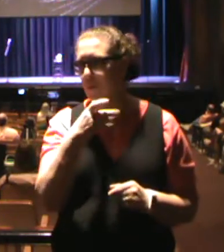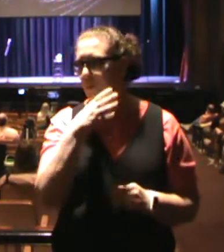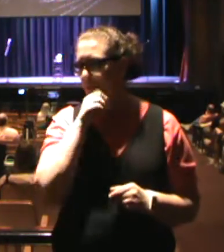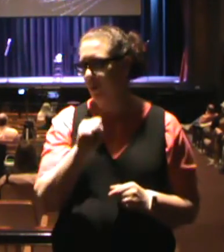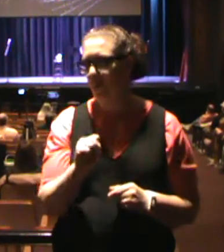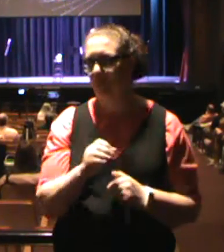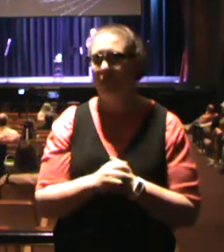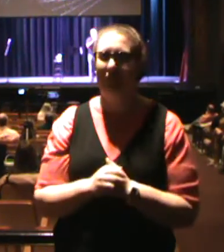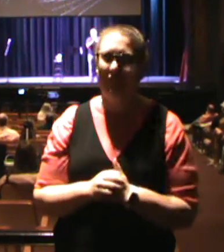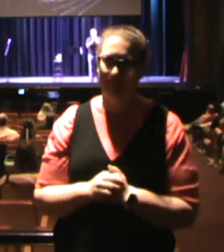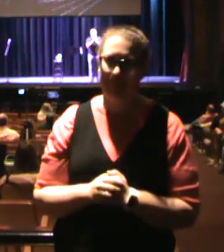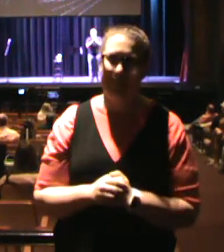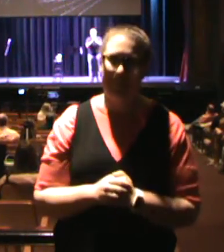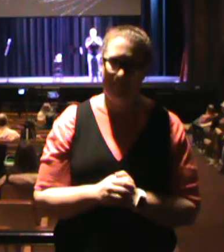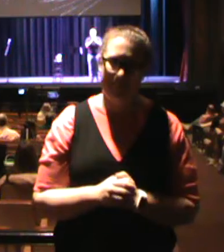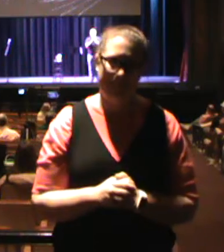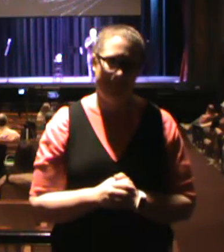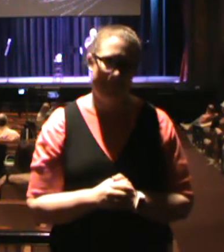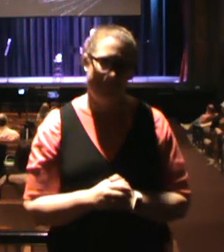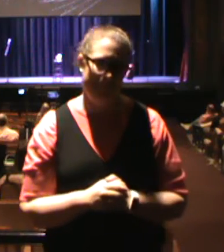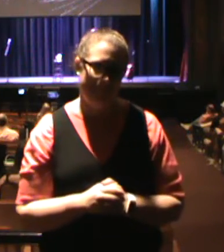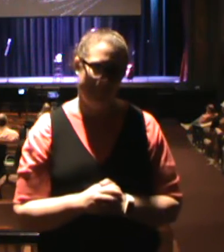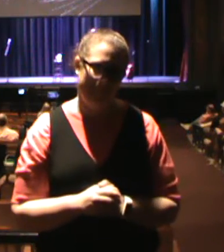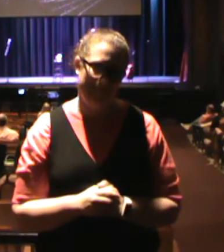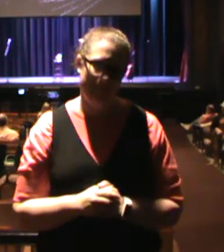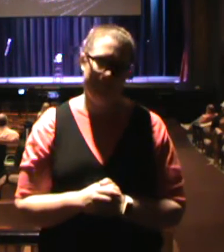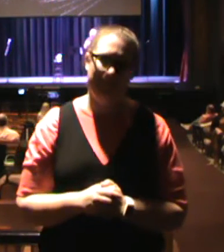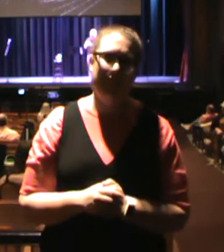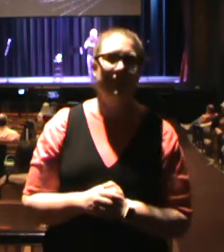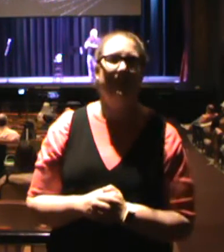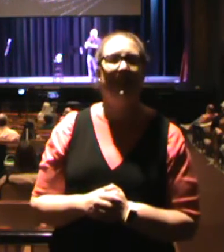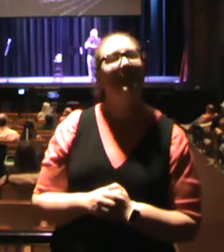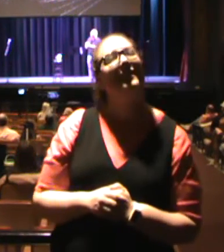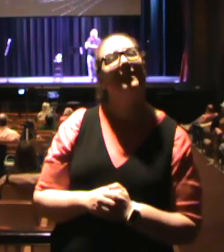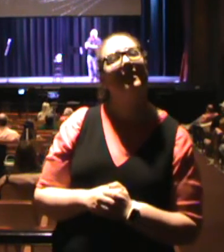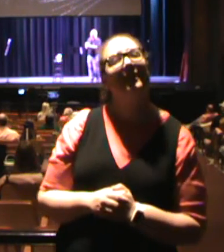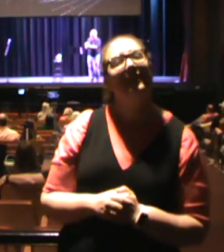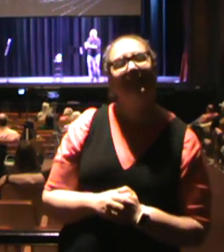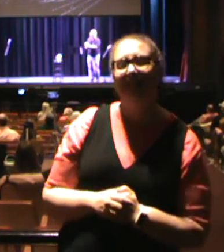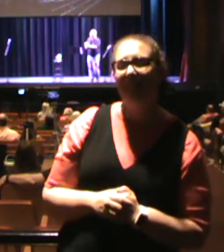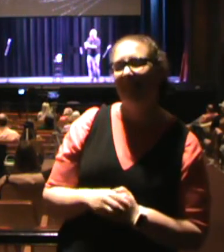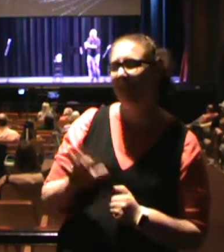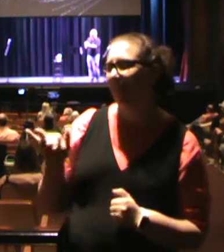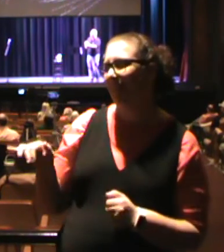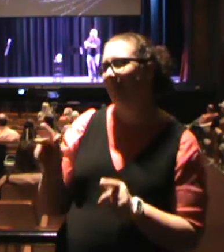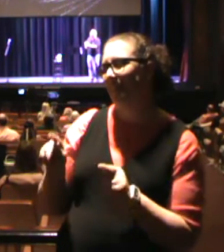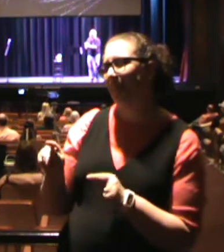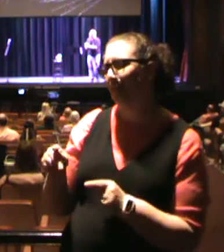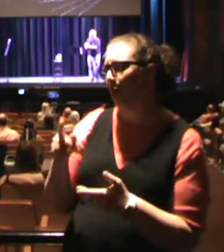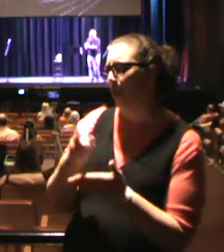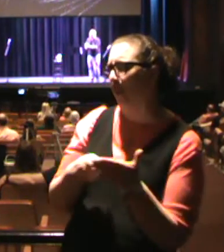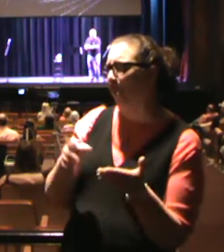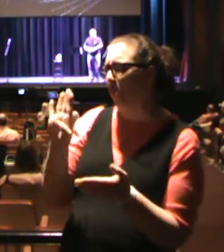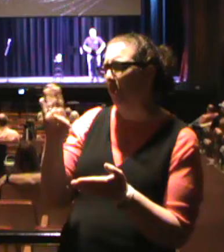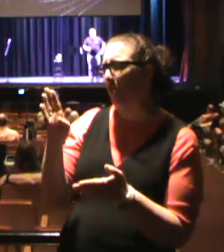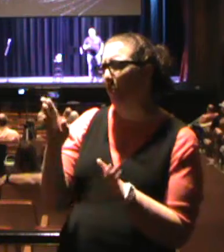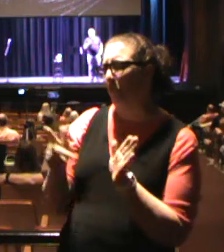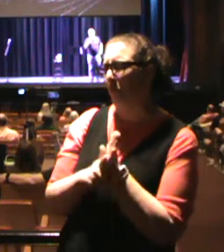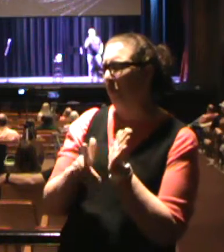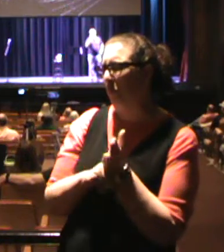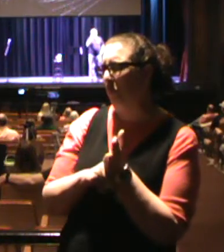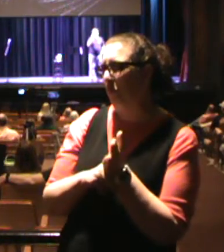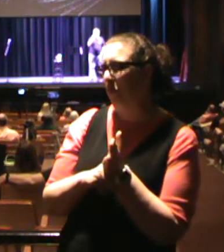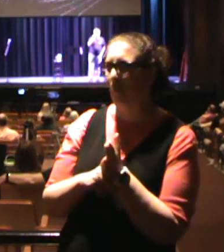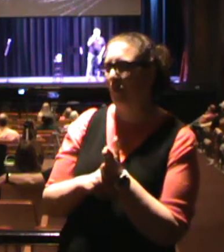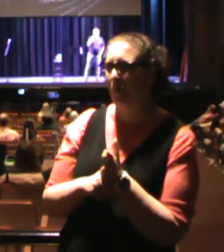you just called yourselves out. I mean, people were like, locals over here are like, what's the Blue Law? What's that? I have no clue what you're talking about.